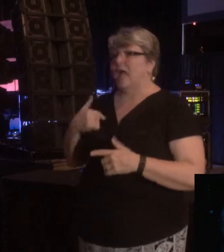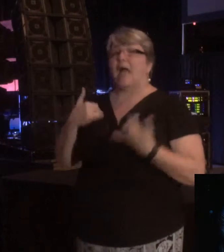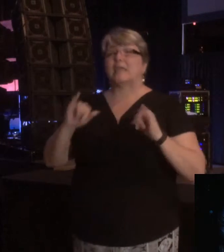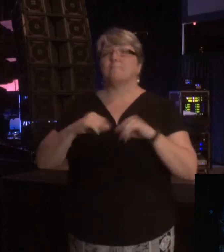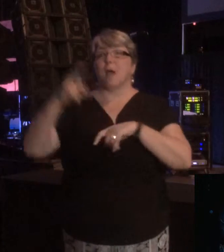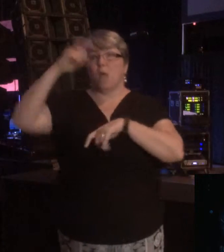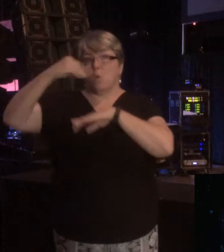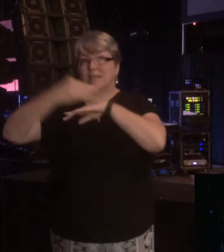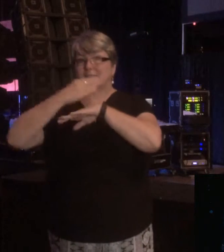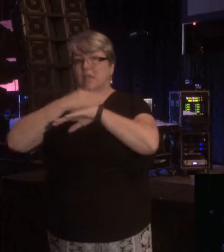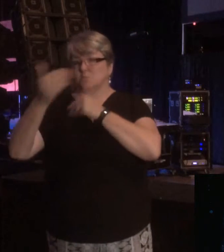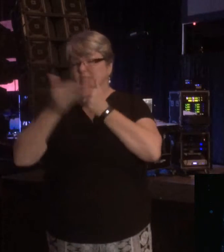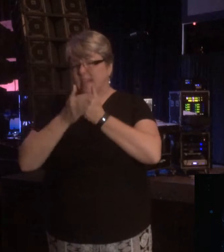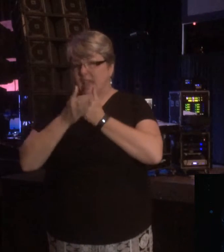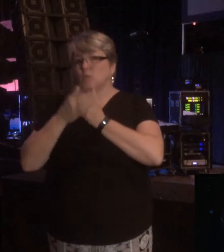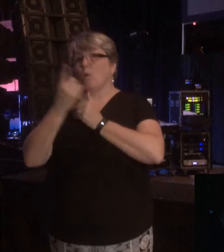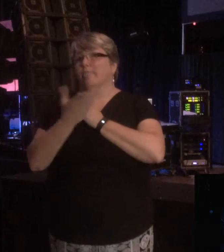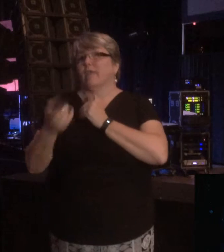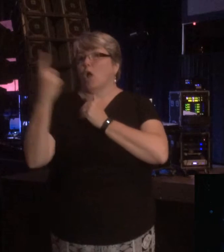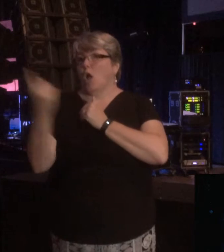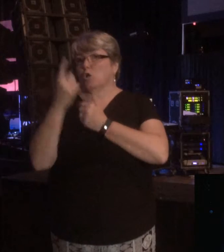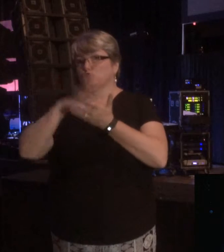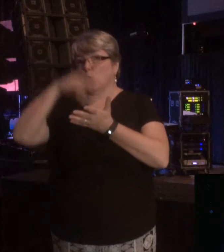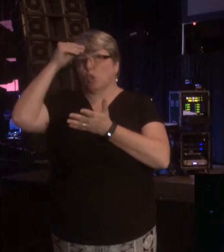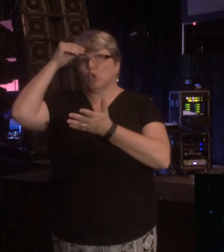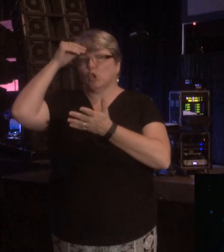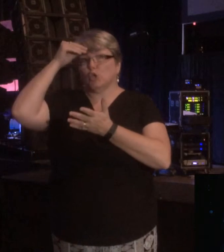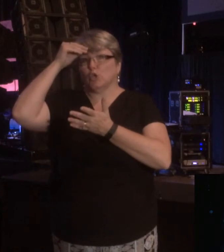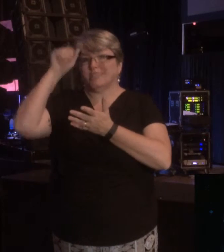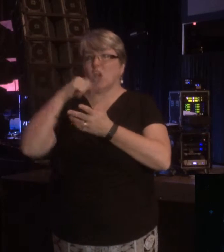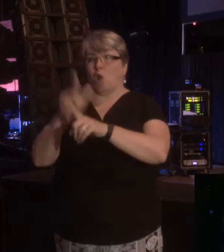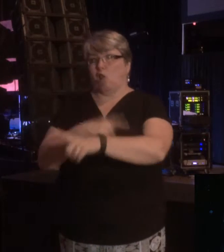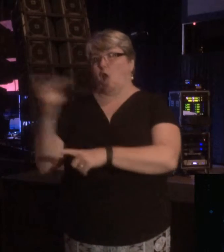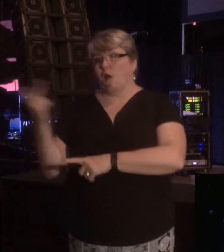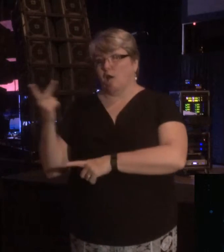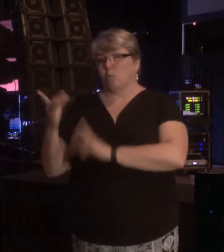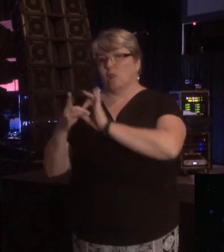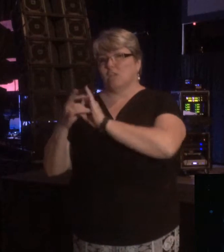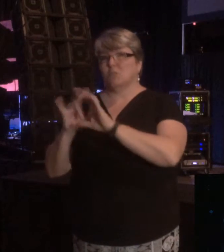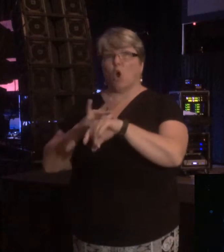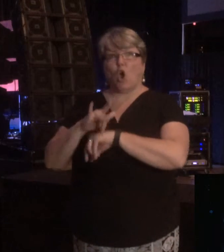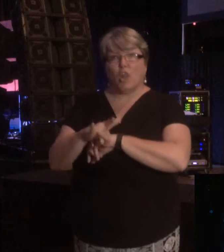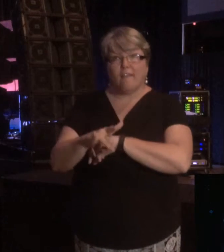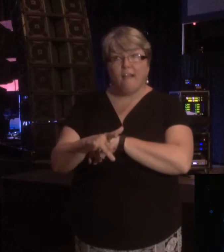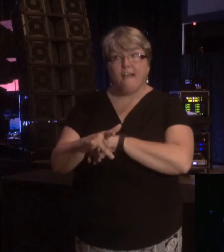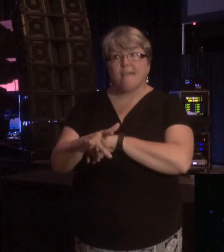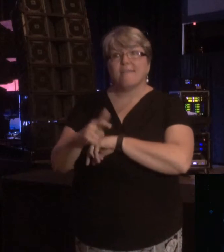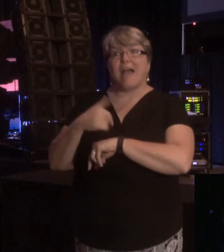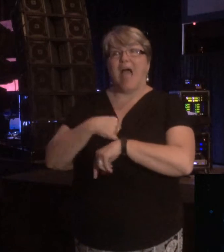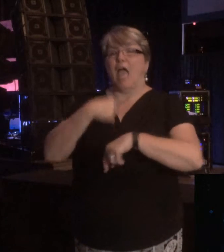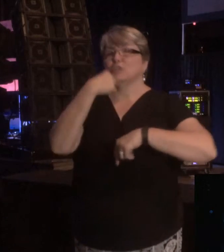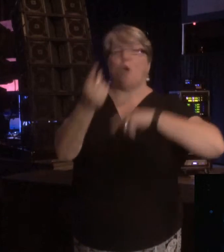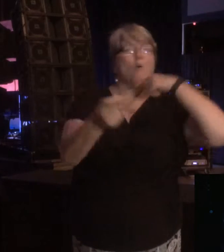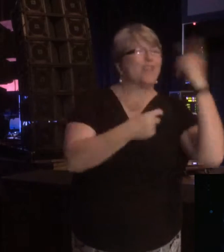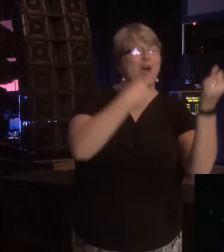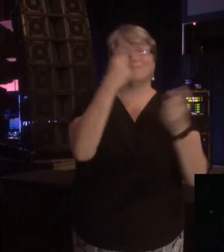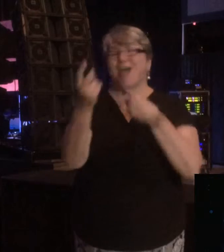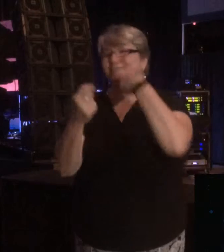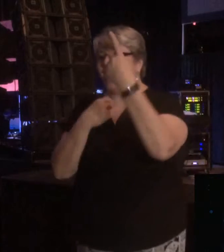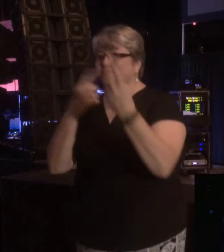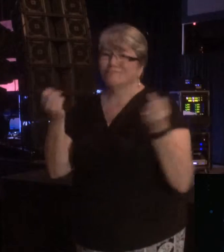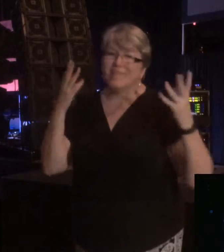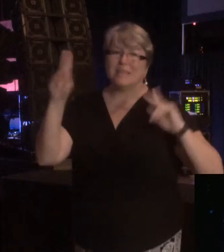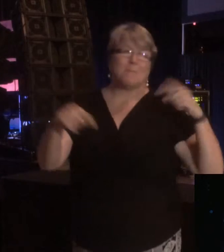to tell that voice no, and I have to let this thing die. And it will die. It will go away. This